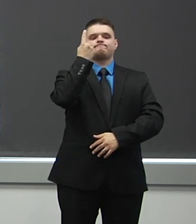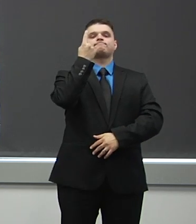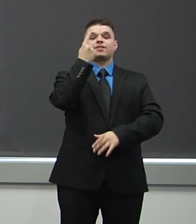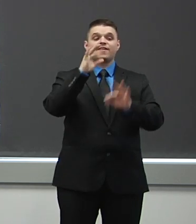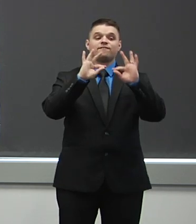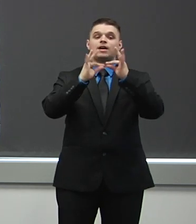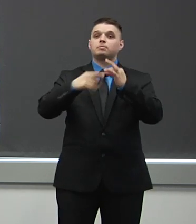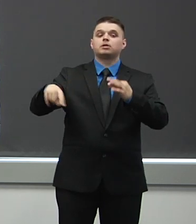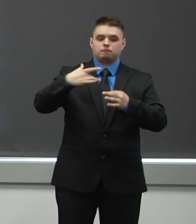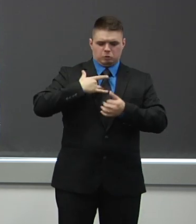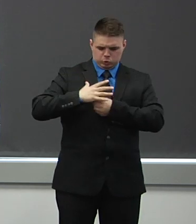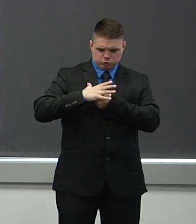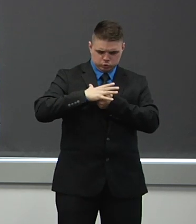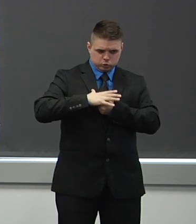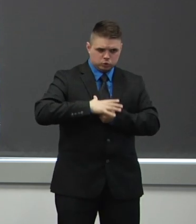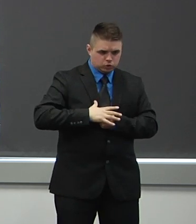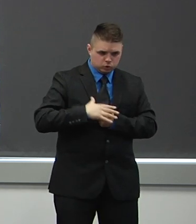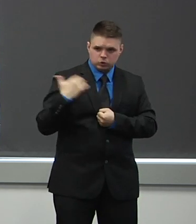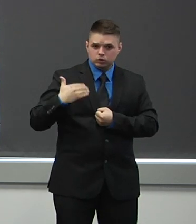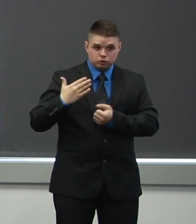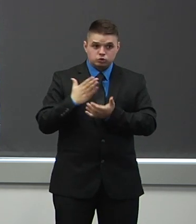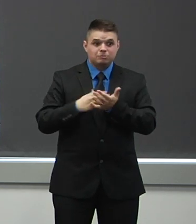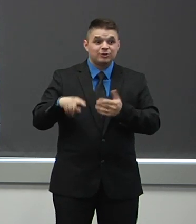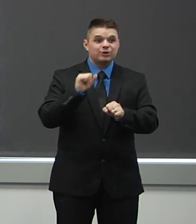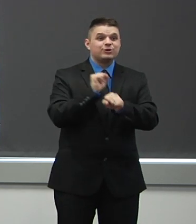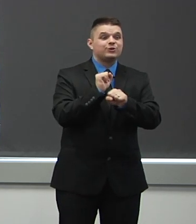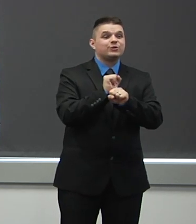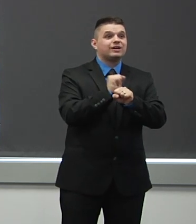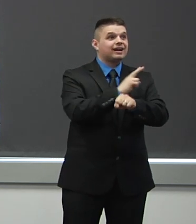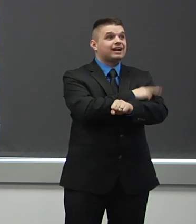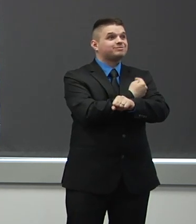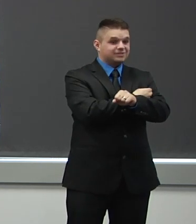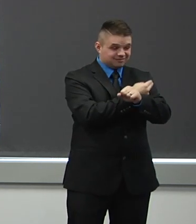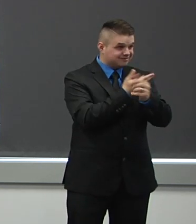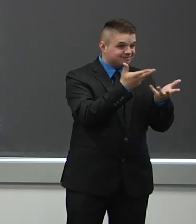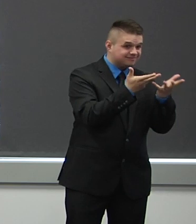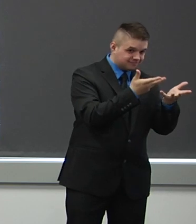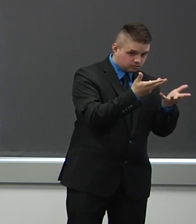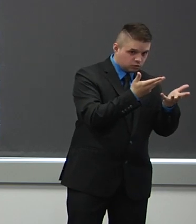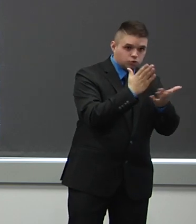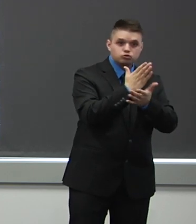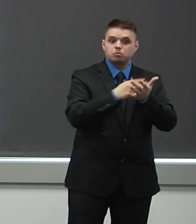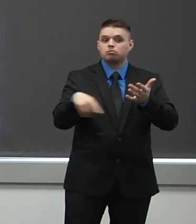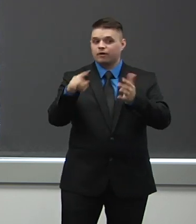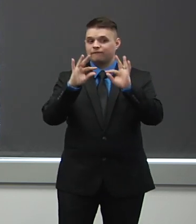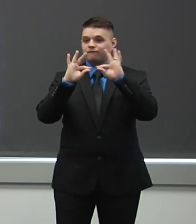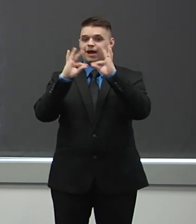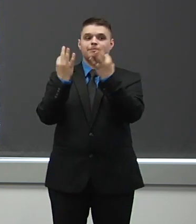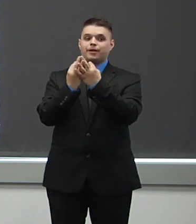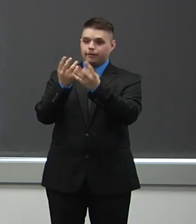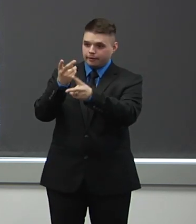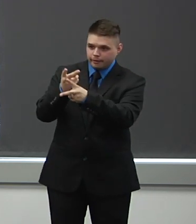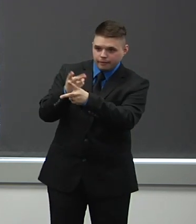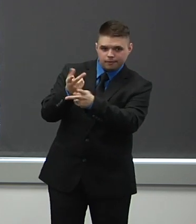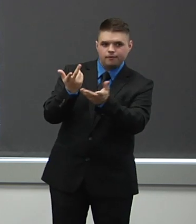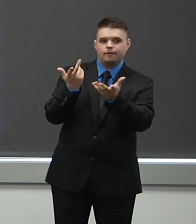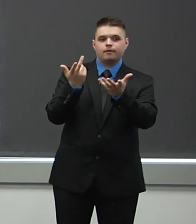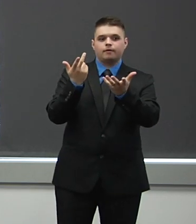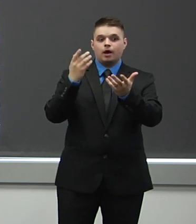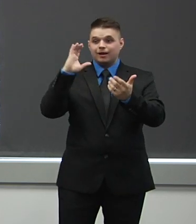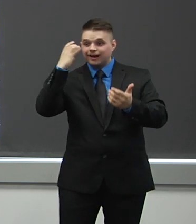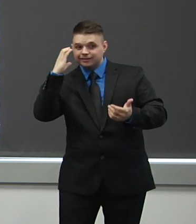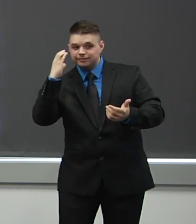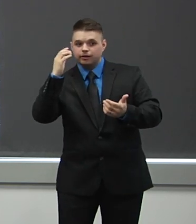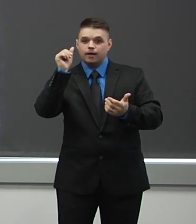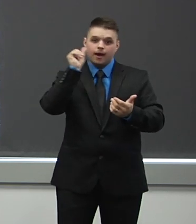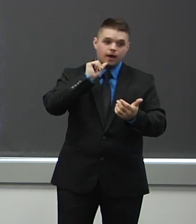stress. Some of them work in the healthcare system. Some of them have family members, extended or right in their homes, that are ill.